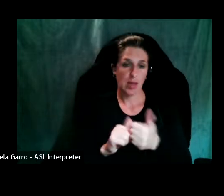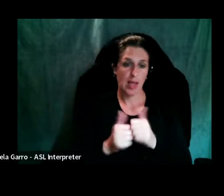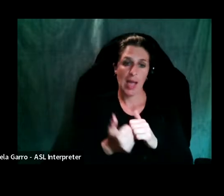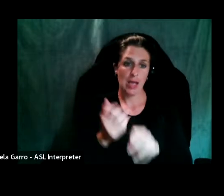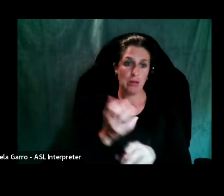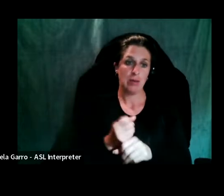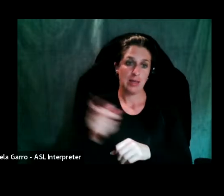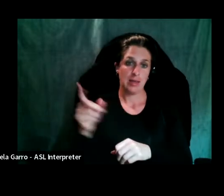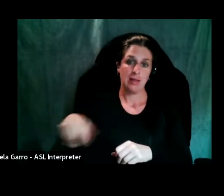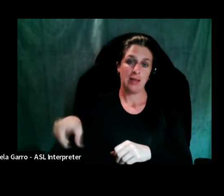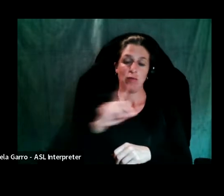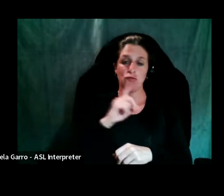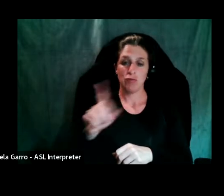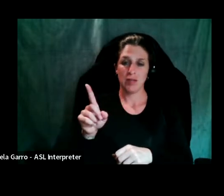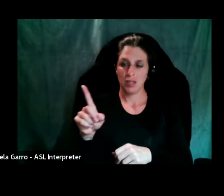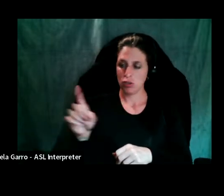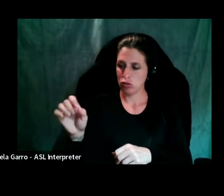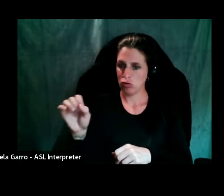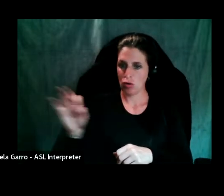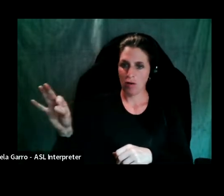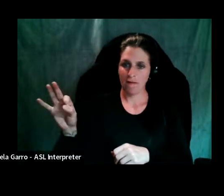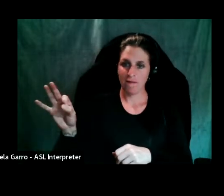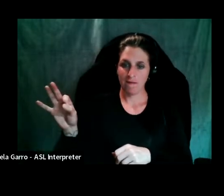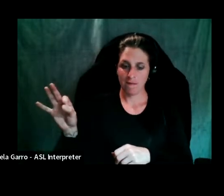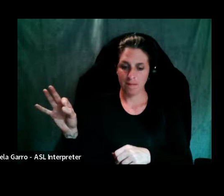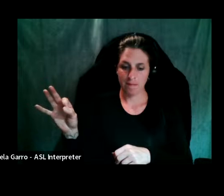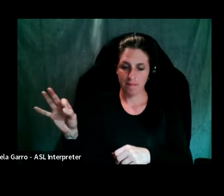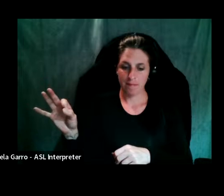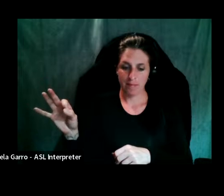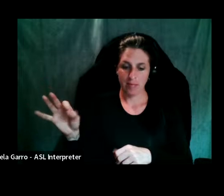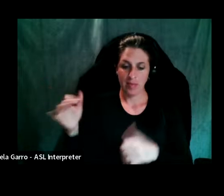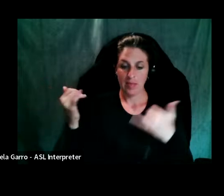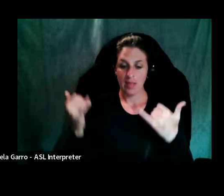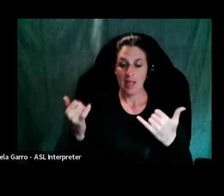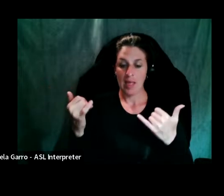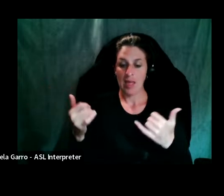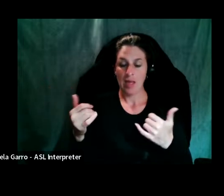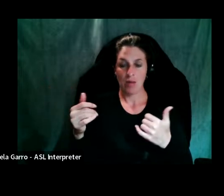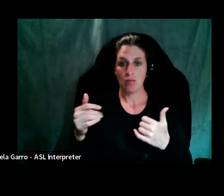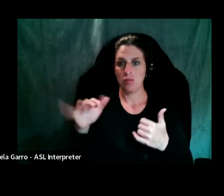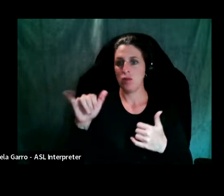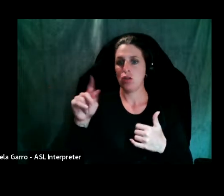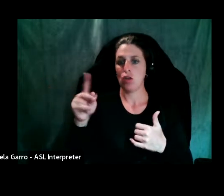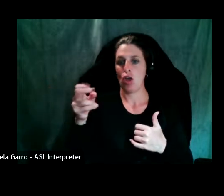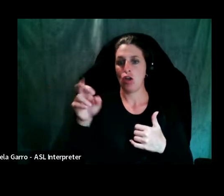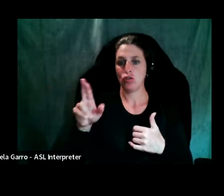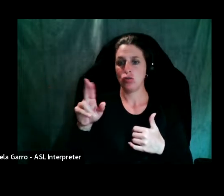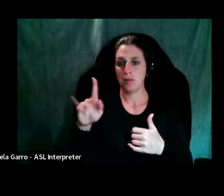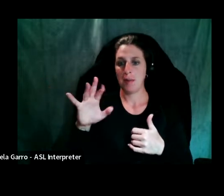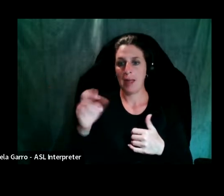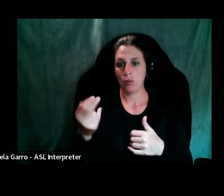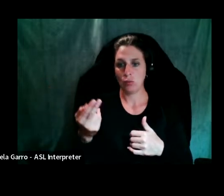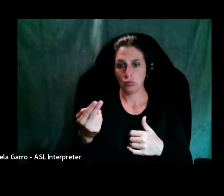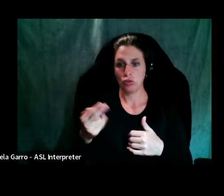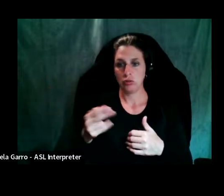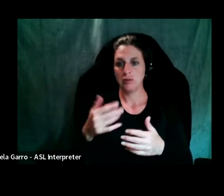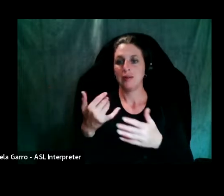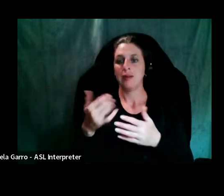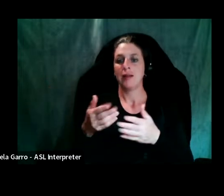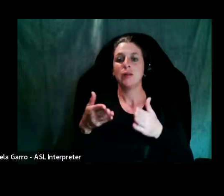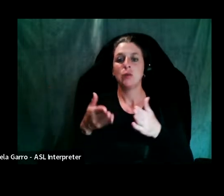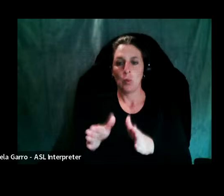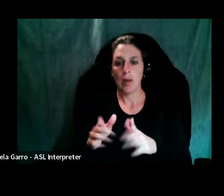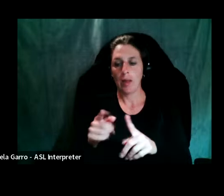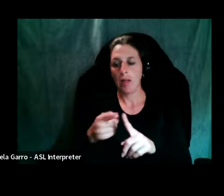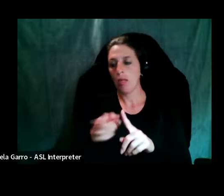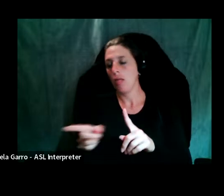to really turn it off? And and now even those Yonder pouches, there's a way to subvert it, and that's what's happening